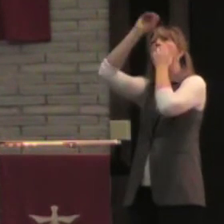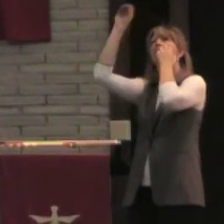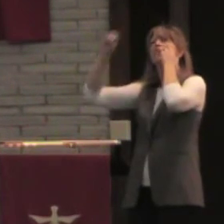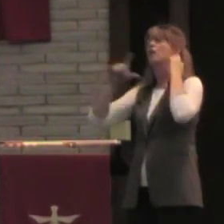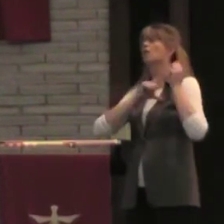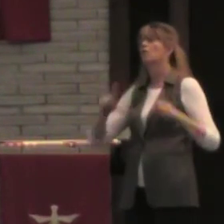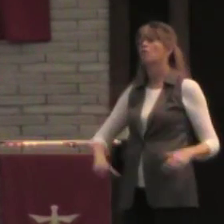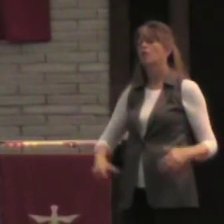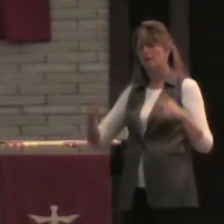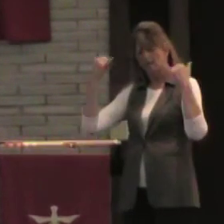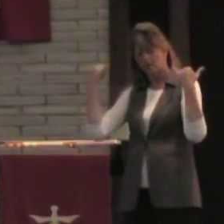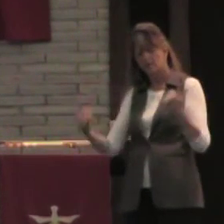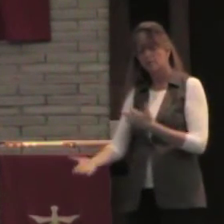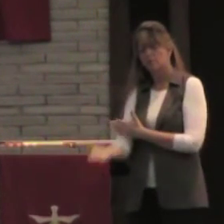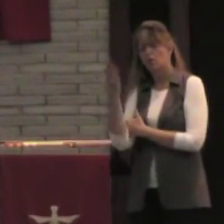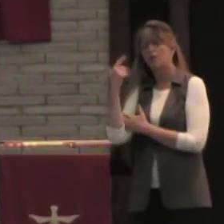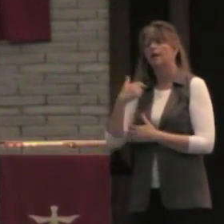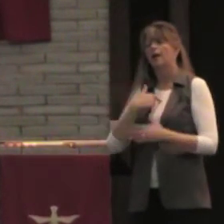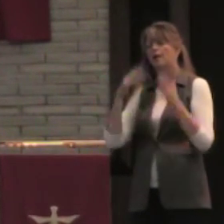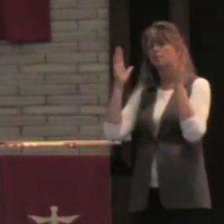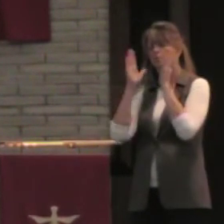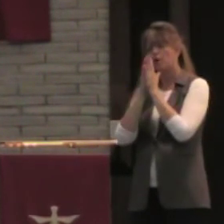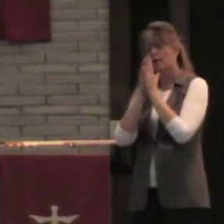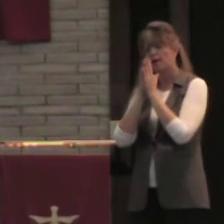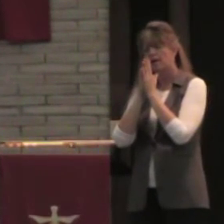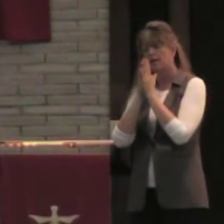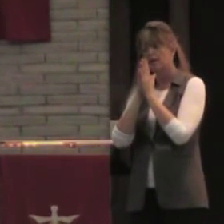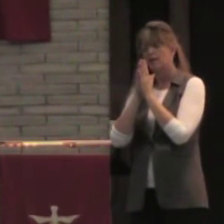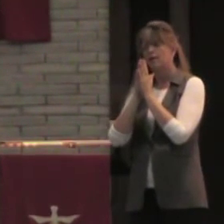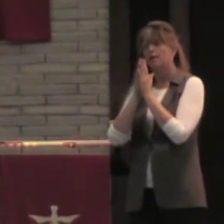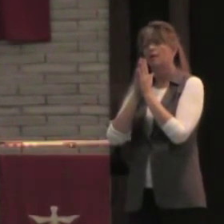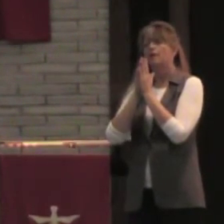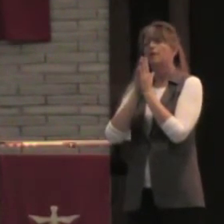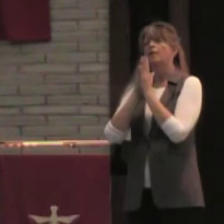But we need to follow you 1,000%. So I pray this morning